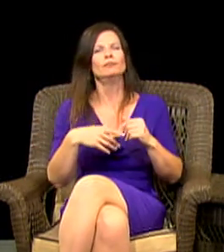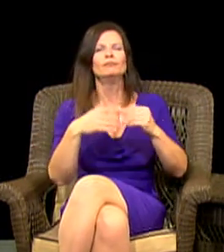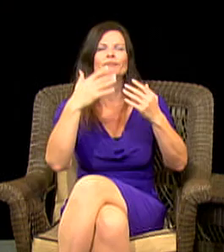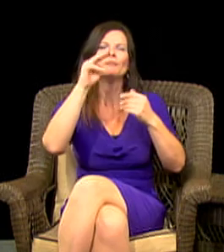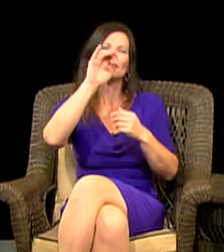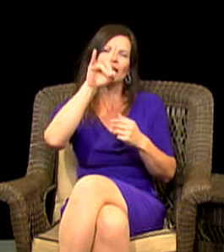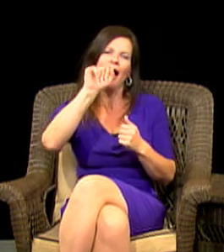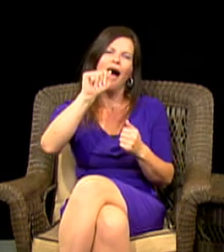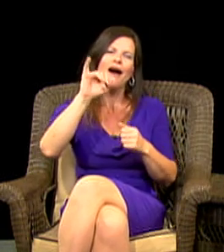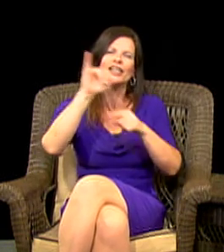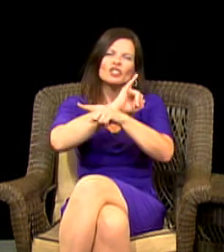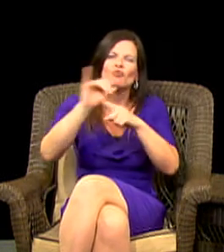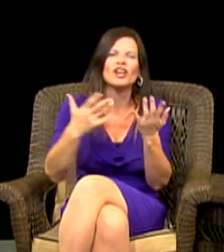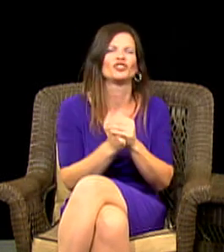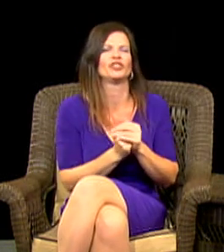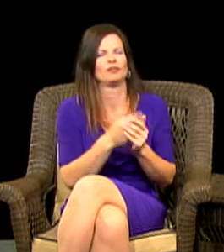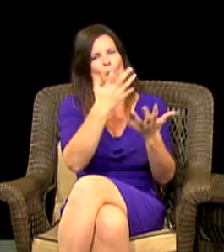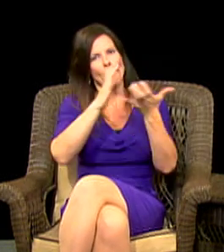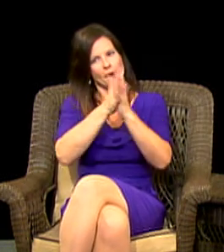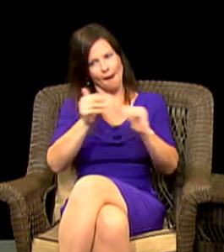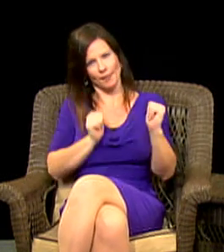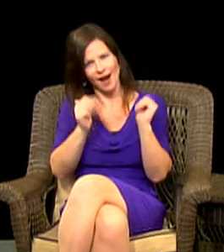heart. He wears his heart on his sleeve. He's very open about